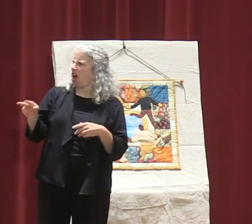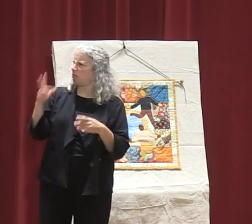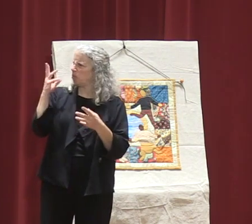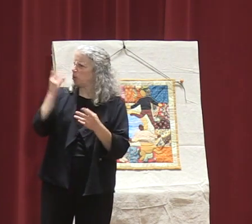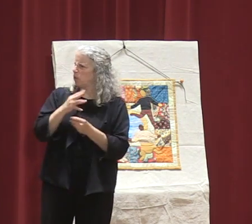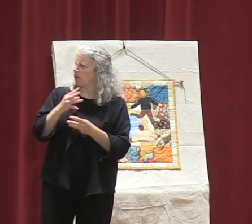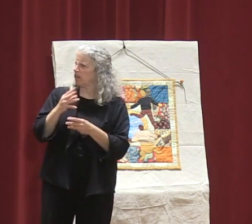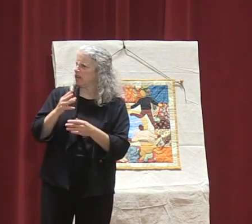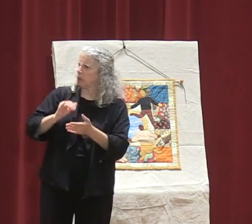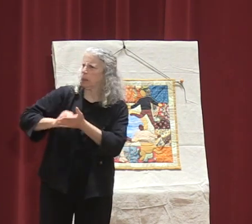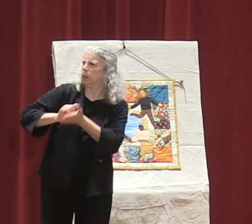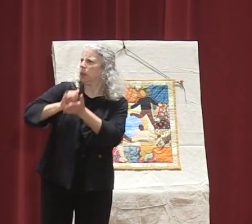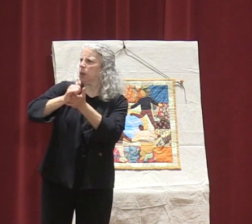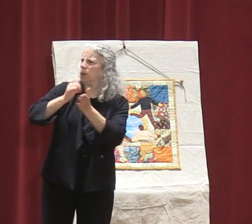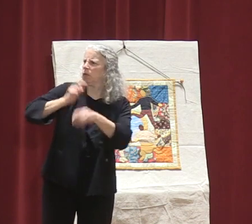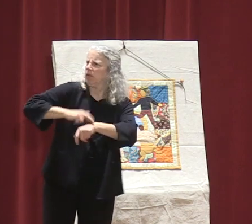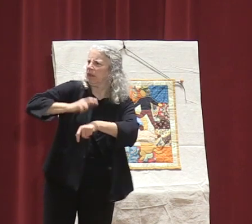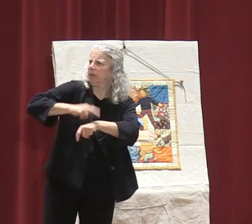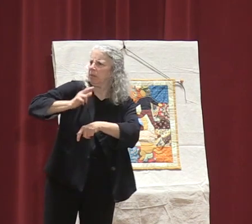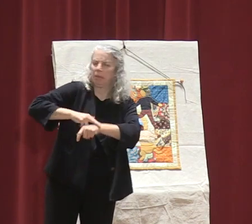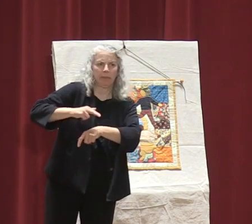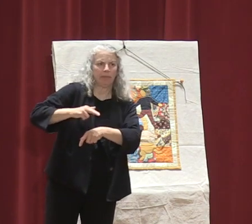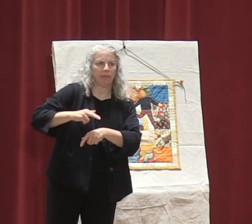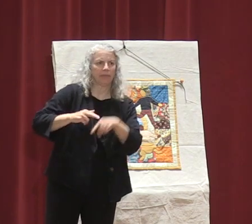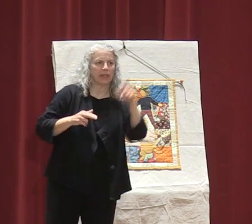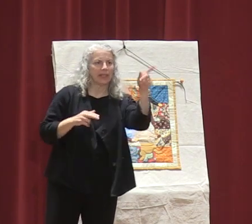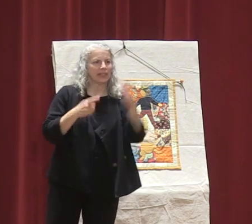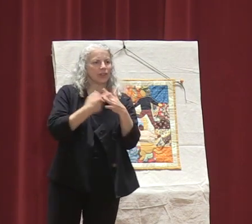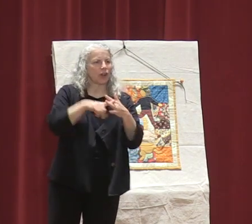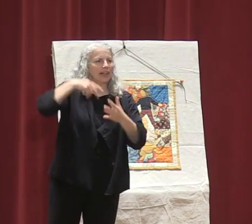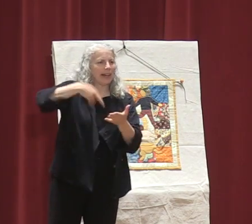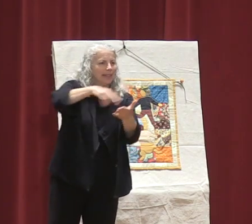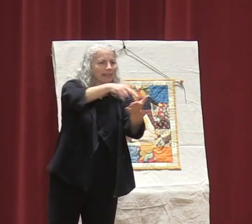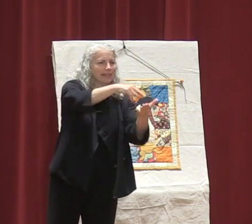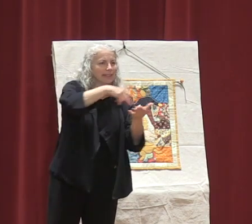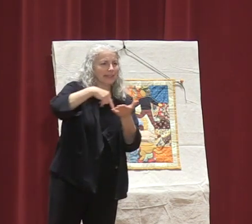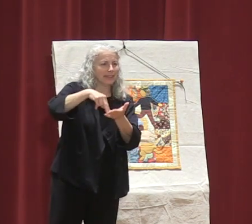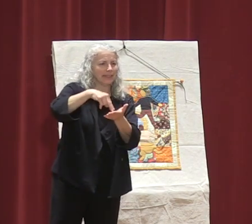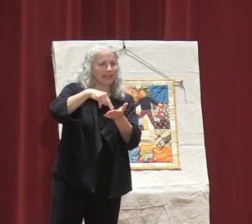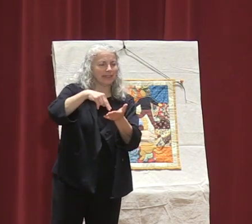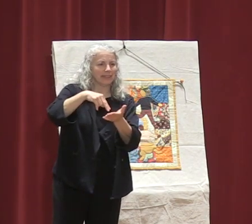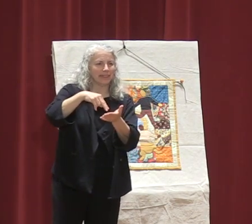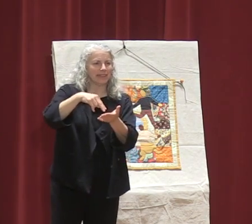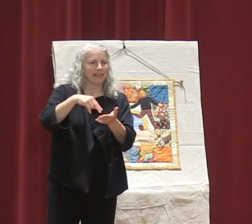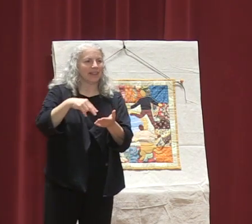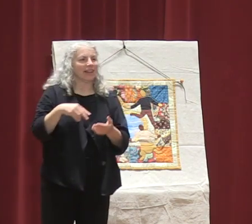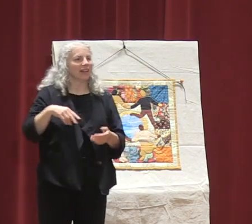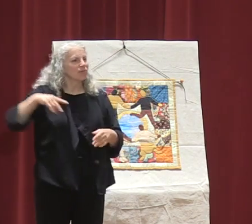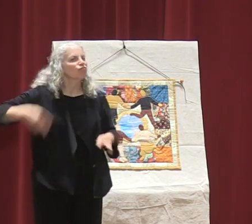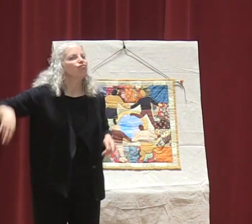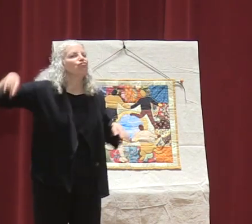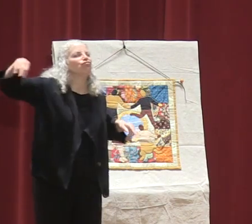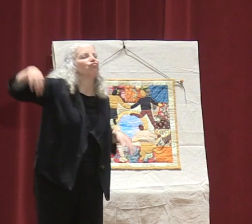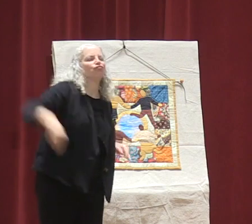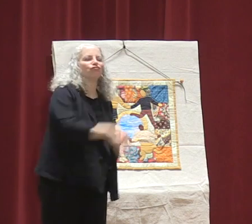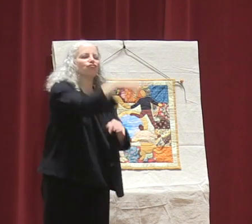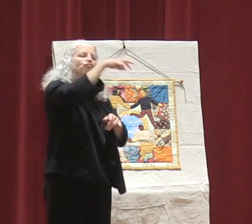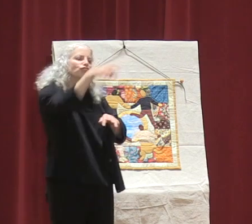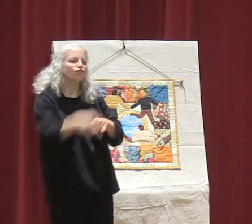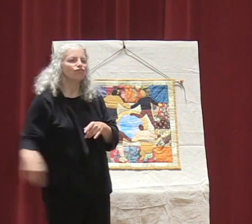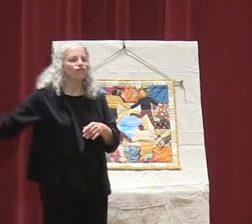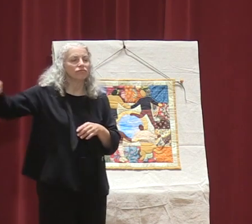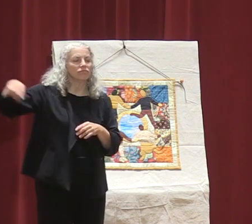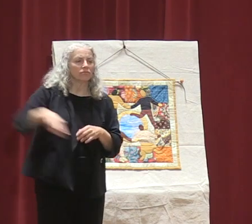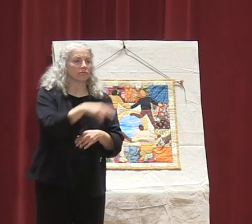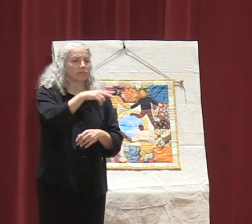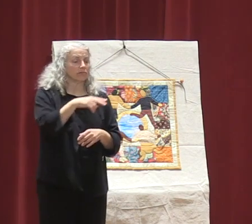Mac's rhythm and his drum, started to dance around the floor.